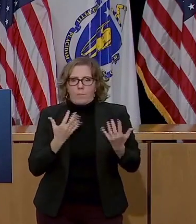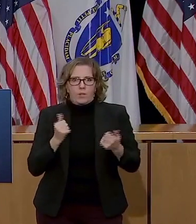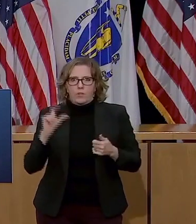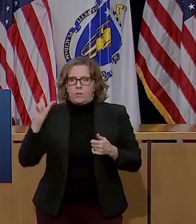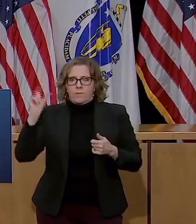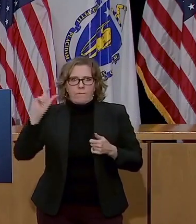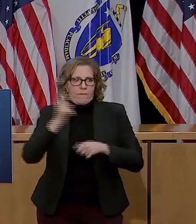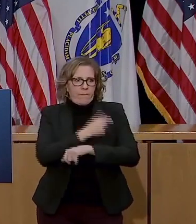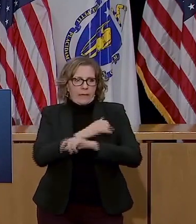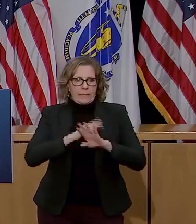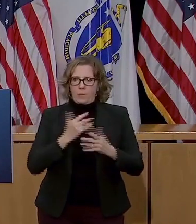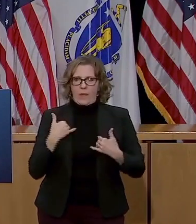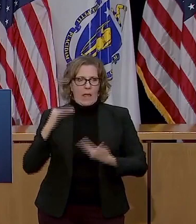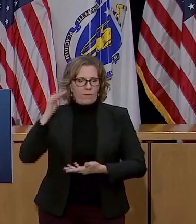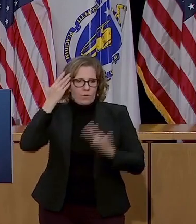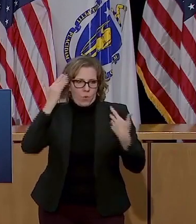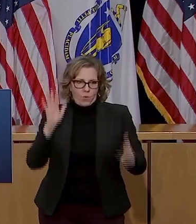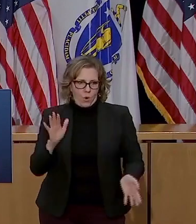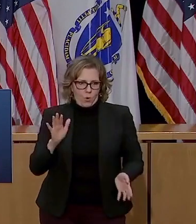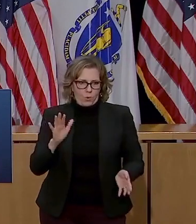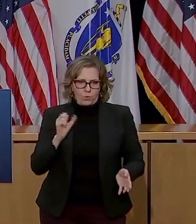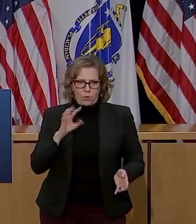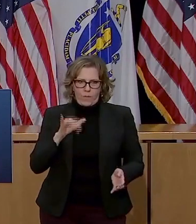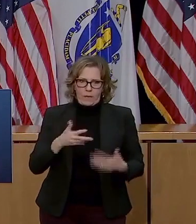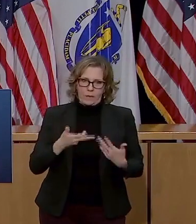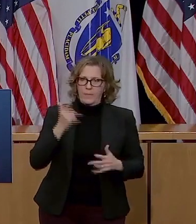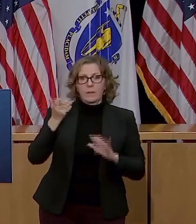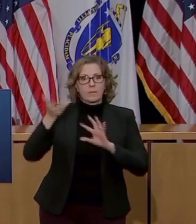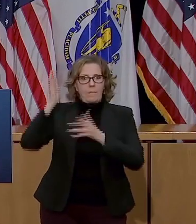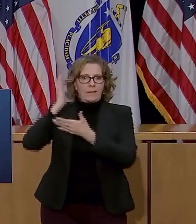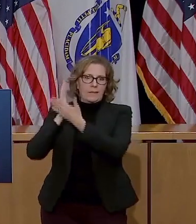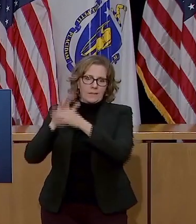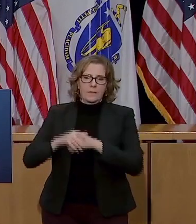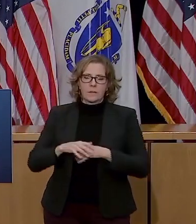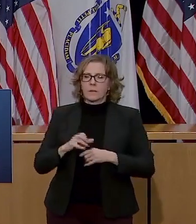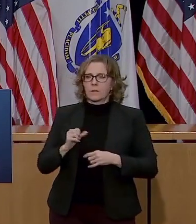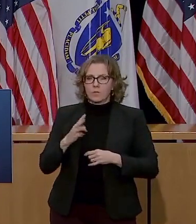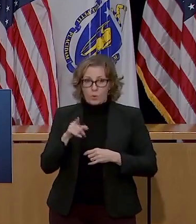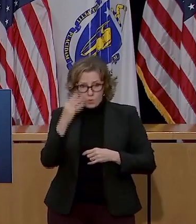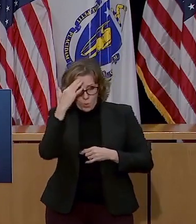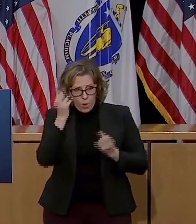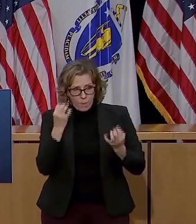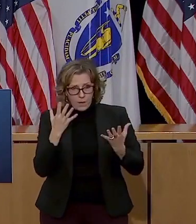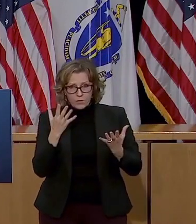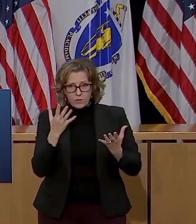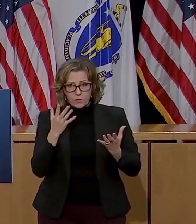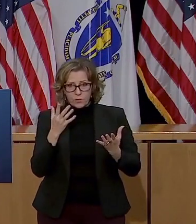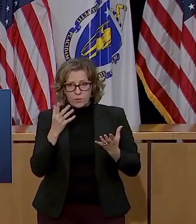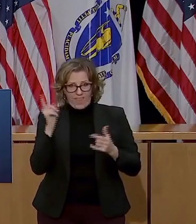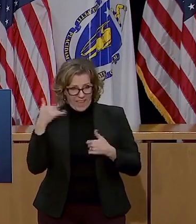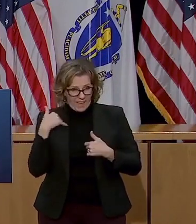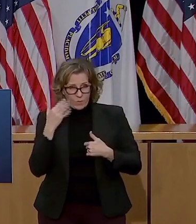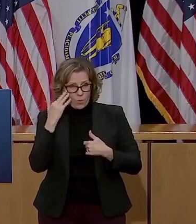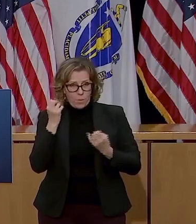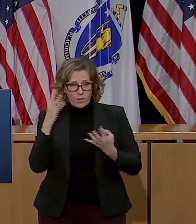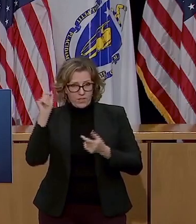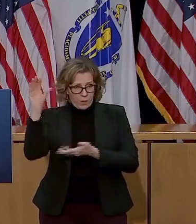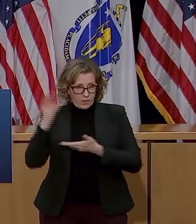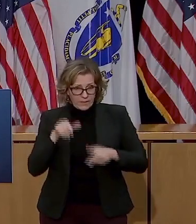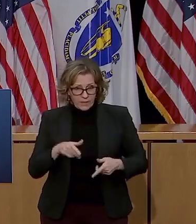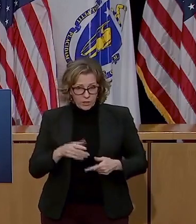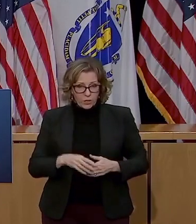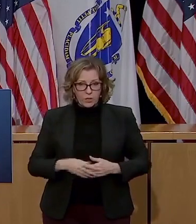Well, I think part of my answer to your question, Jonathan, is what I said to Sharman, which